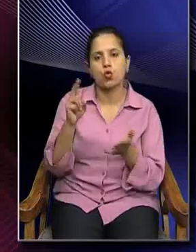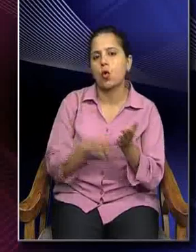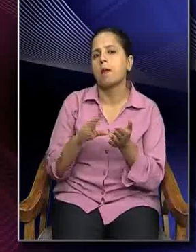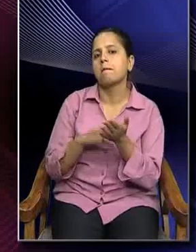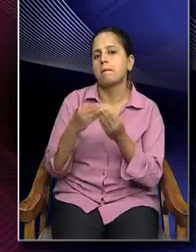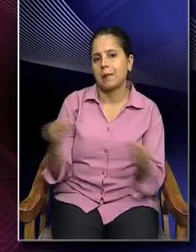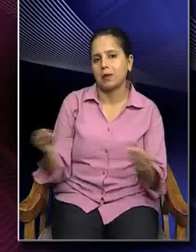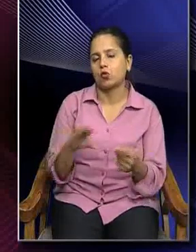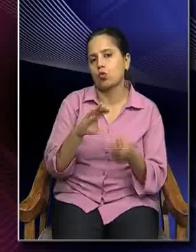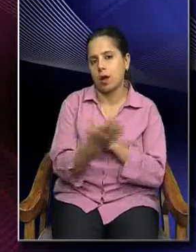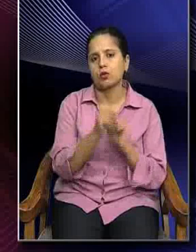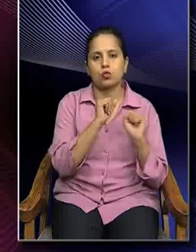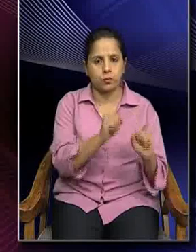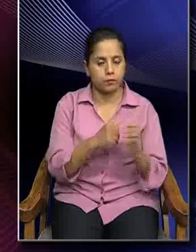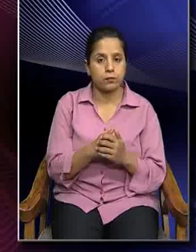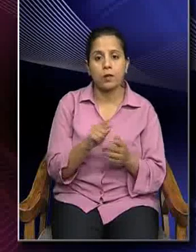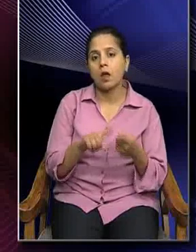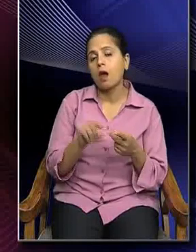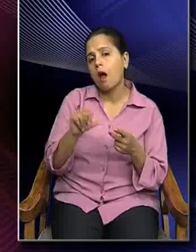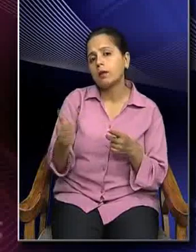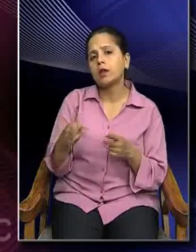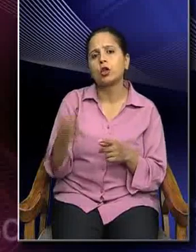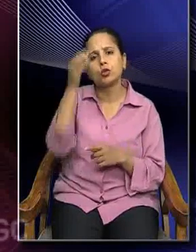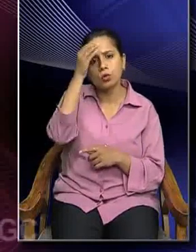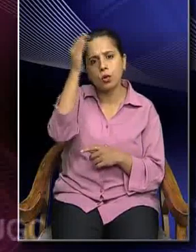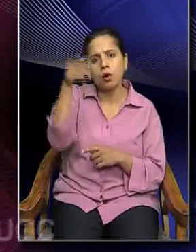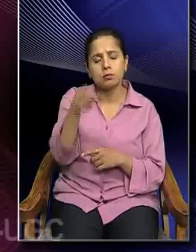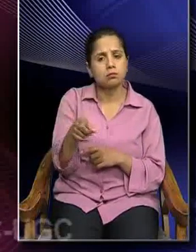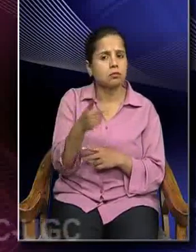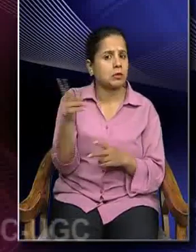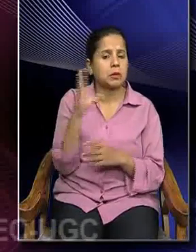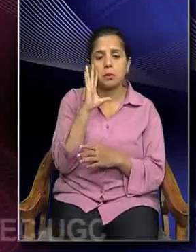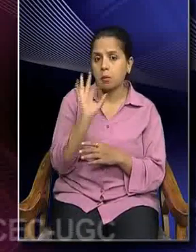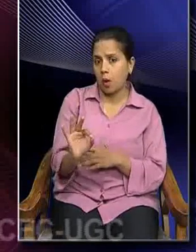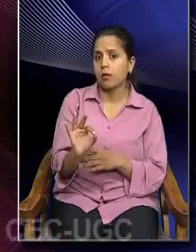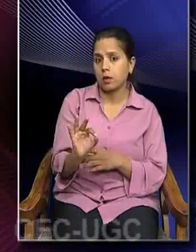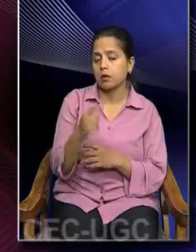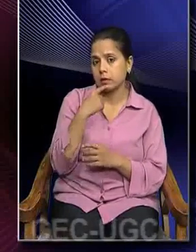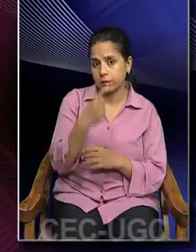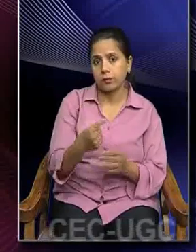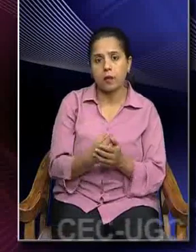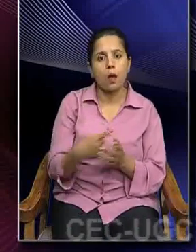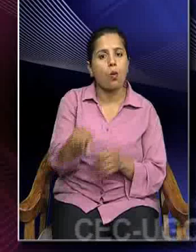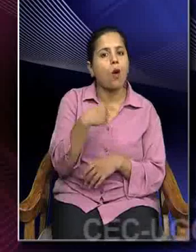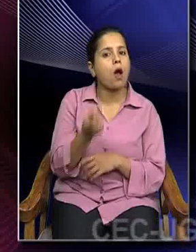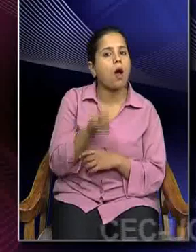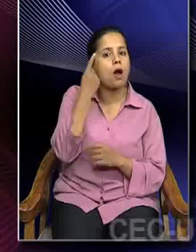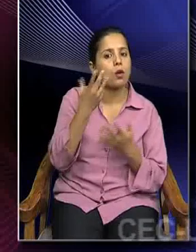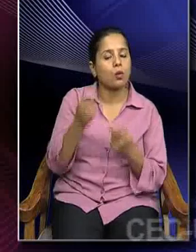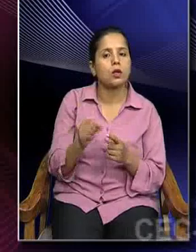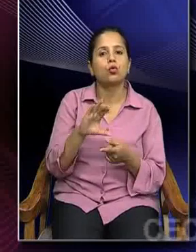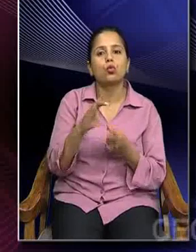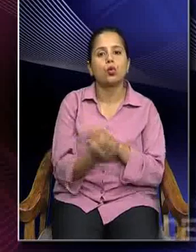non-material culture. Another concept which is very significant is to understand